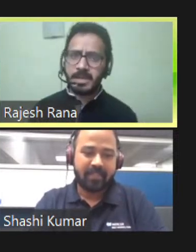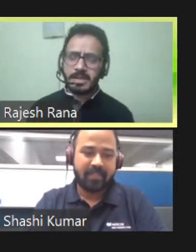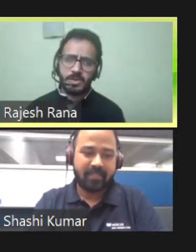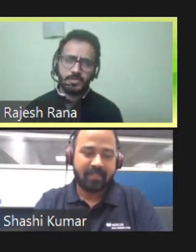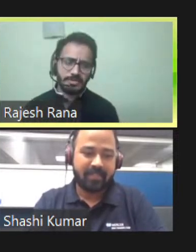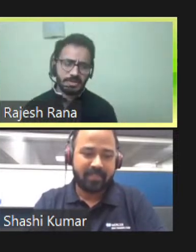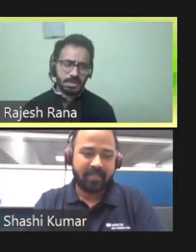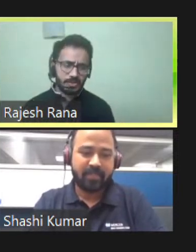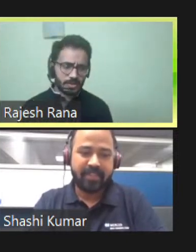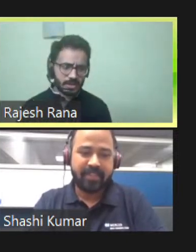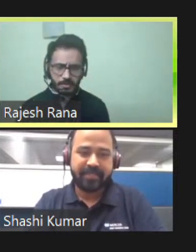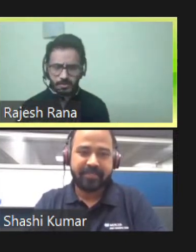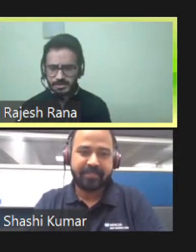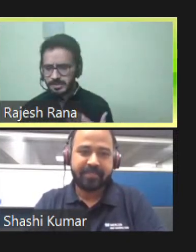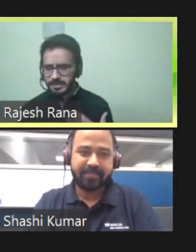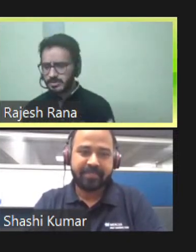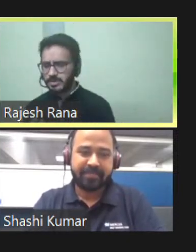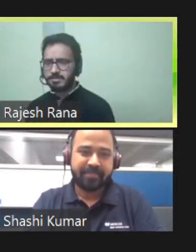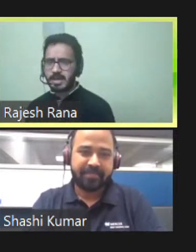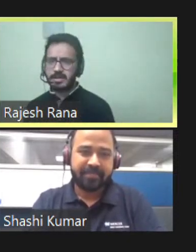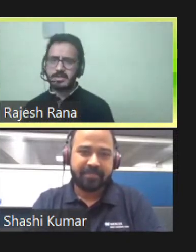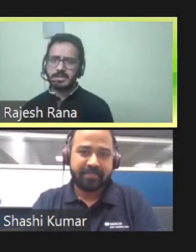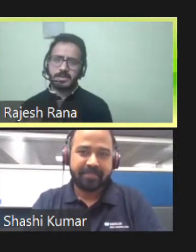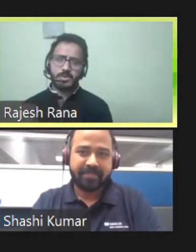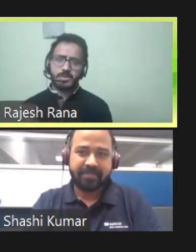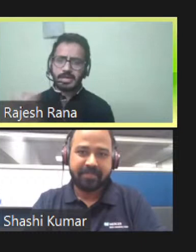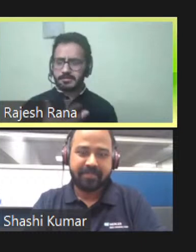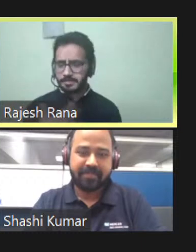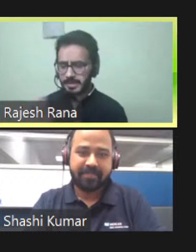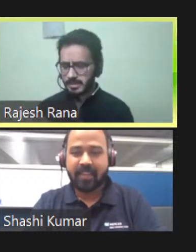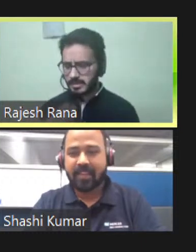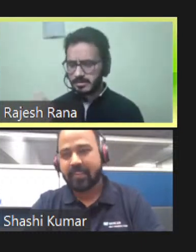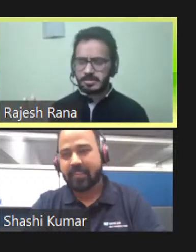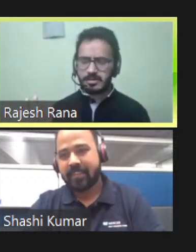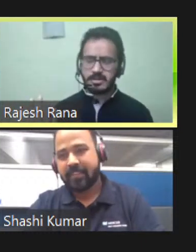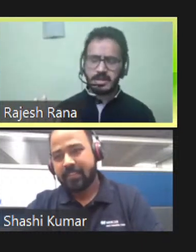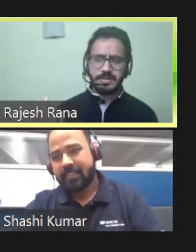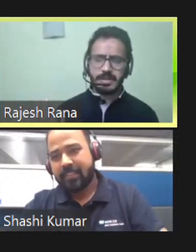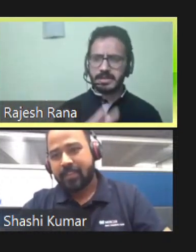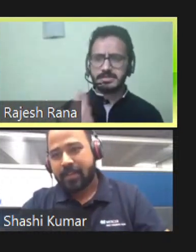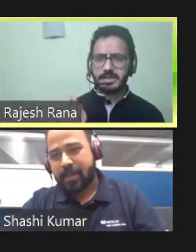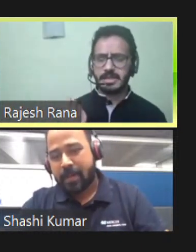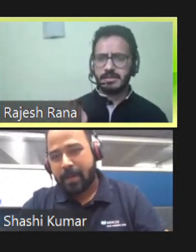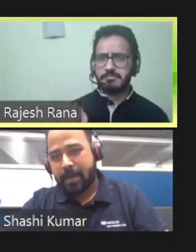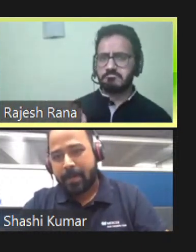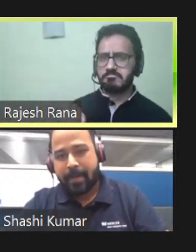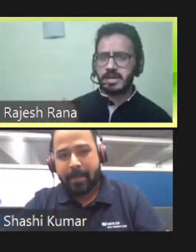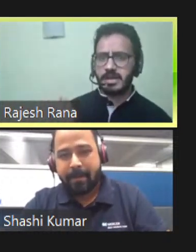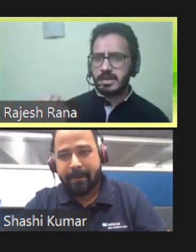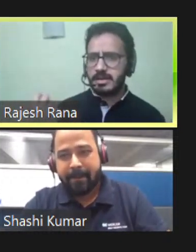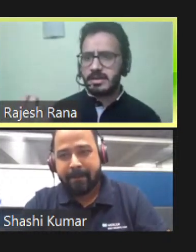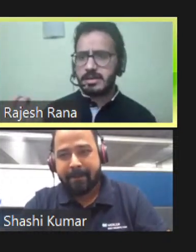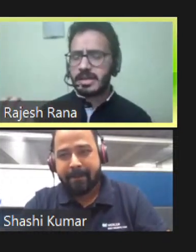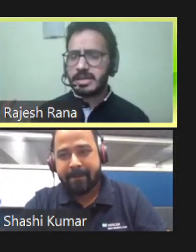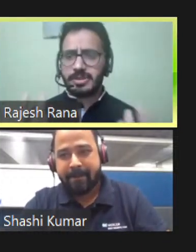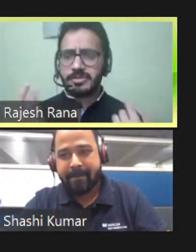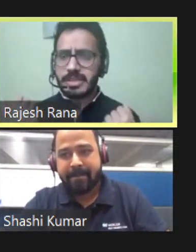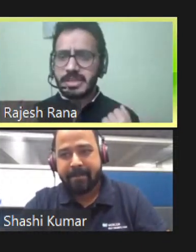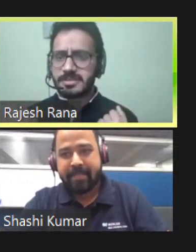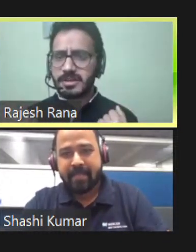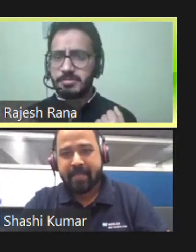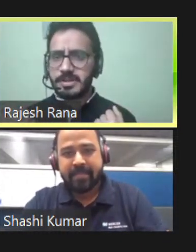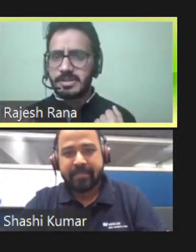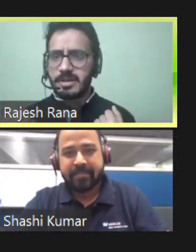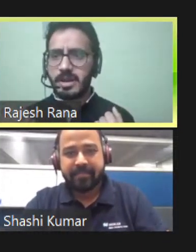society. Now, when we are talking about this particular part, okay, if I say, can you